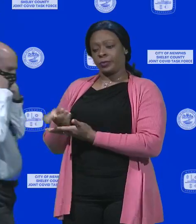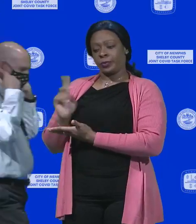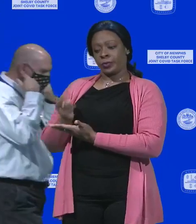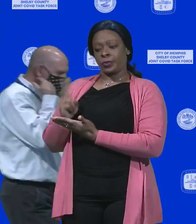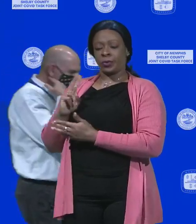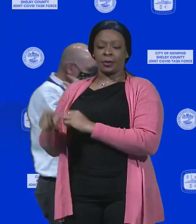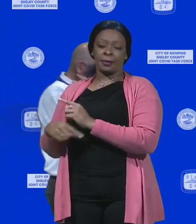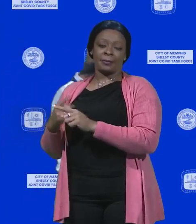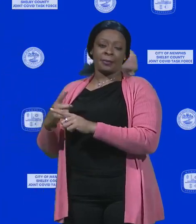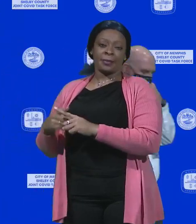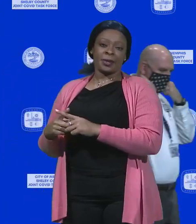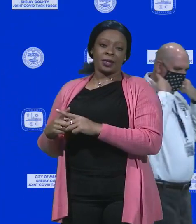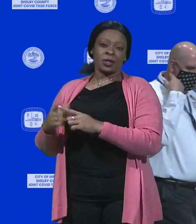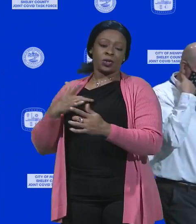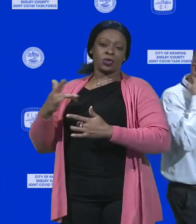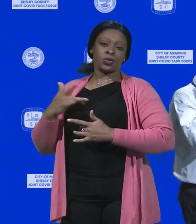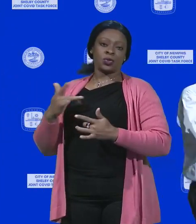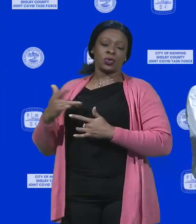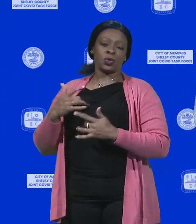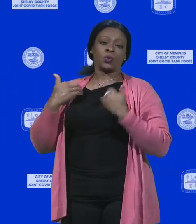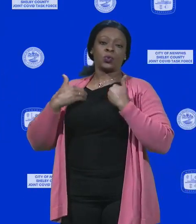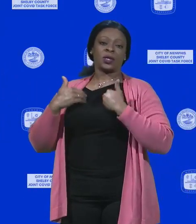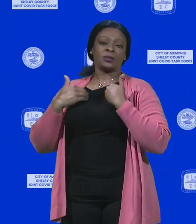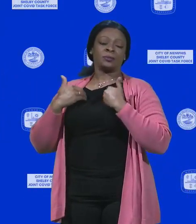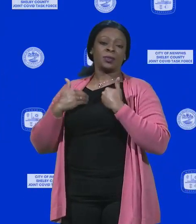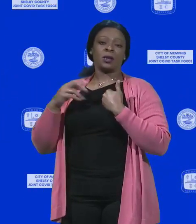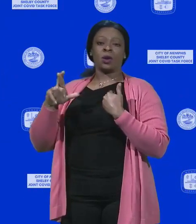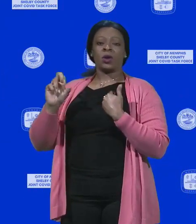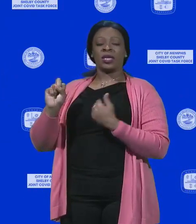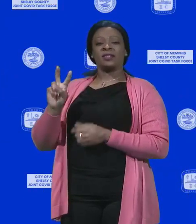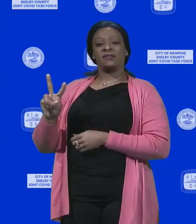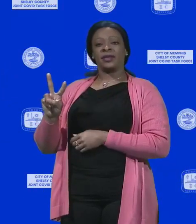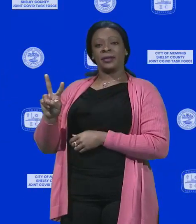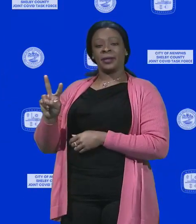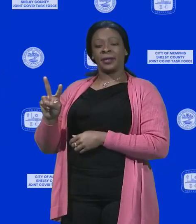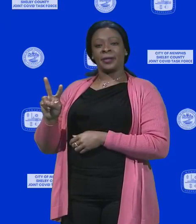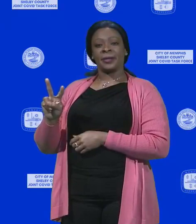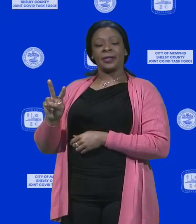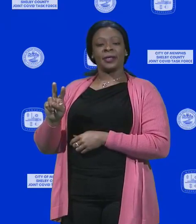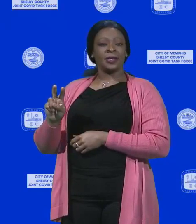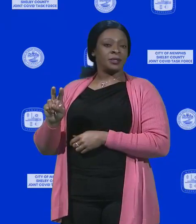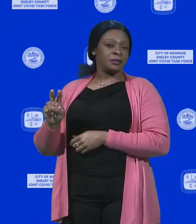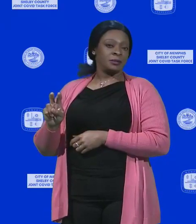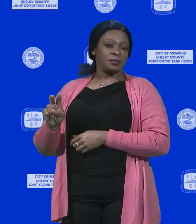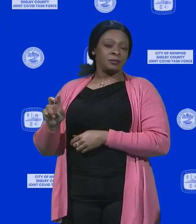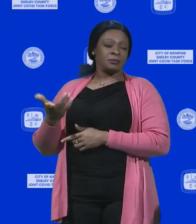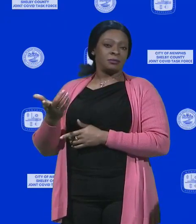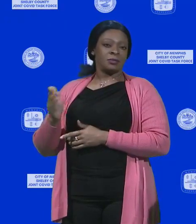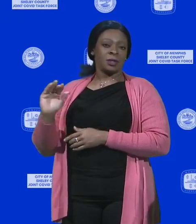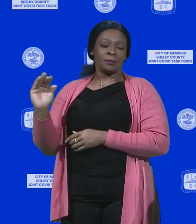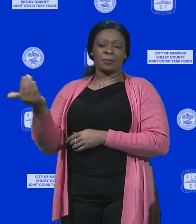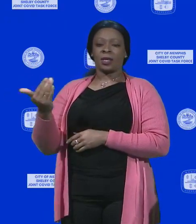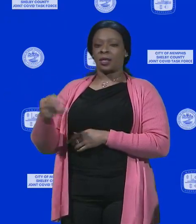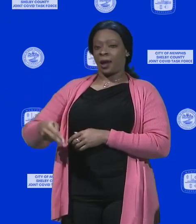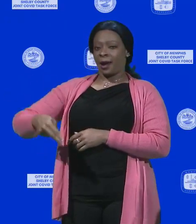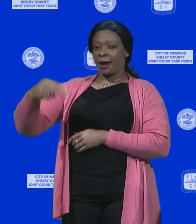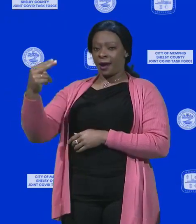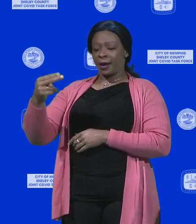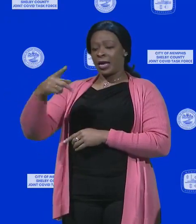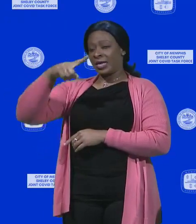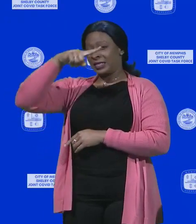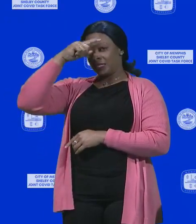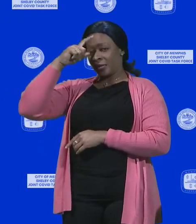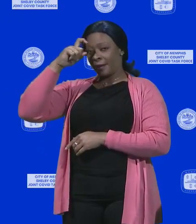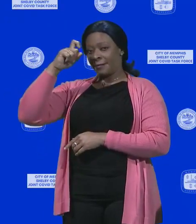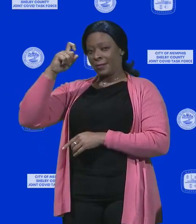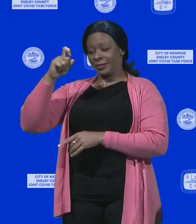about the concerns about the respiratory illness RSV in the South. Apparently, it's been pretty high for summer